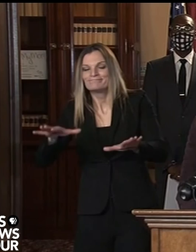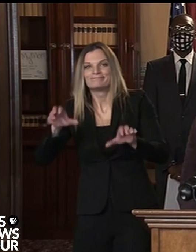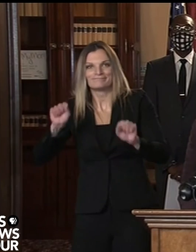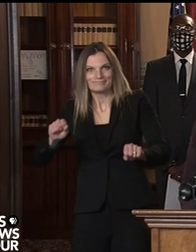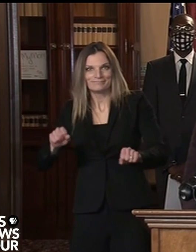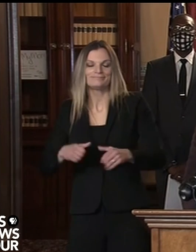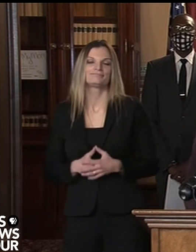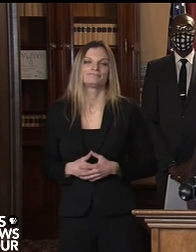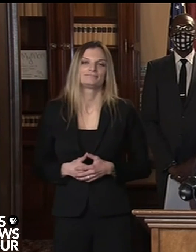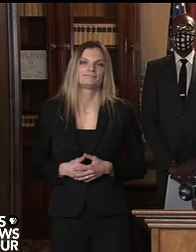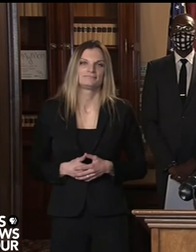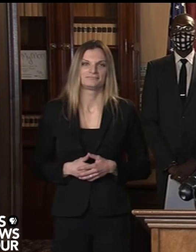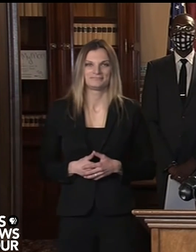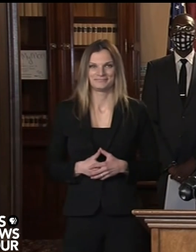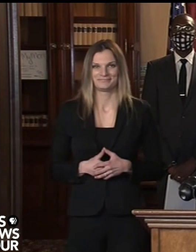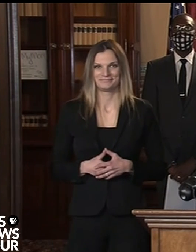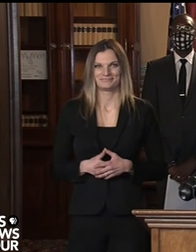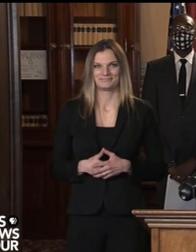I think you're raising as well.